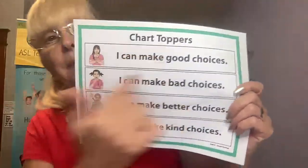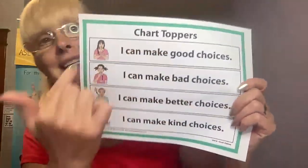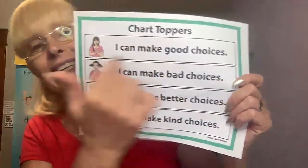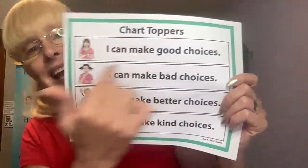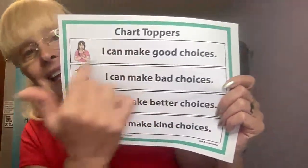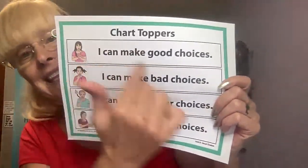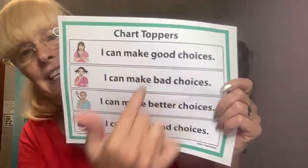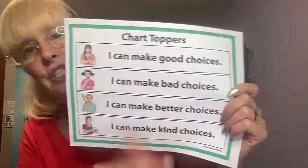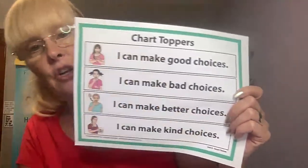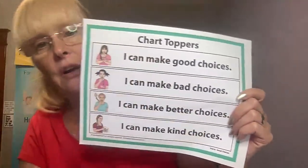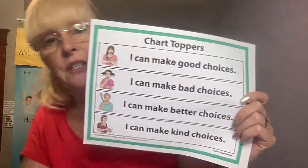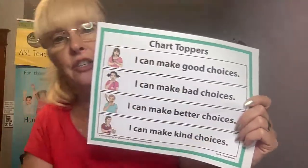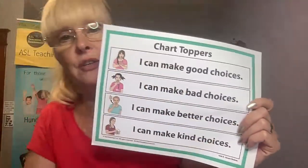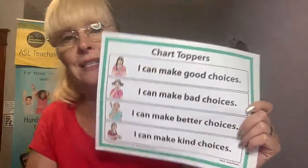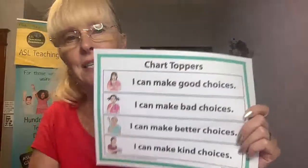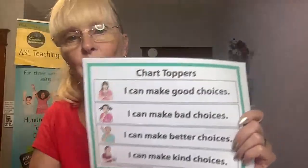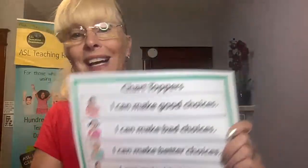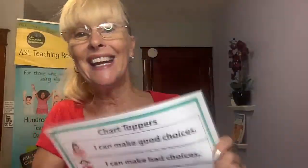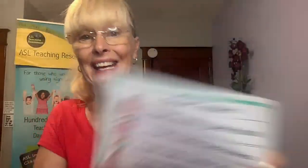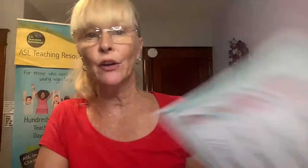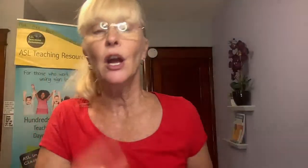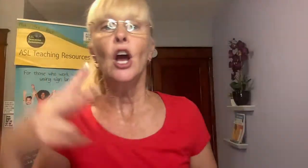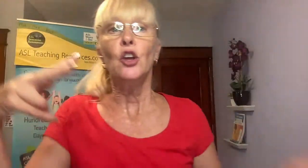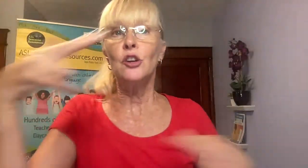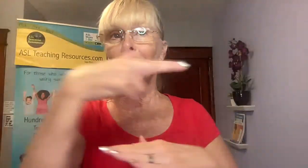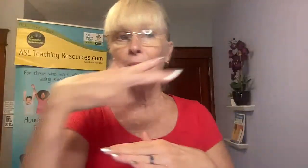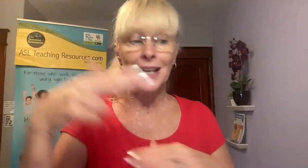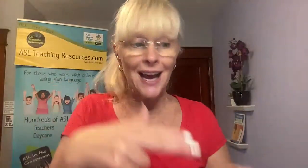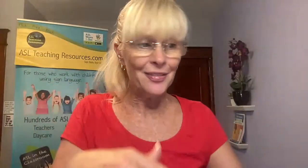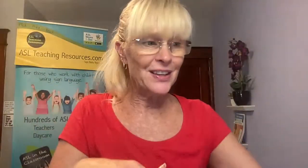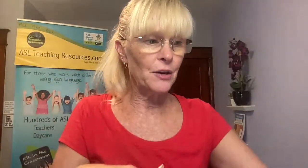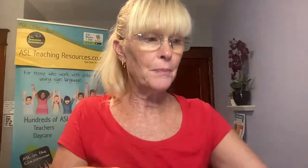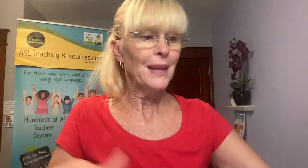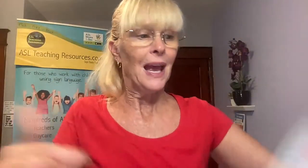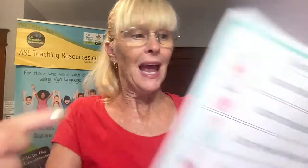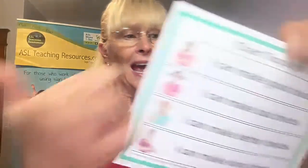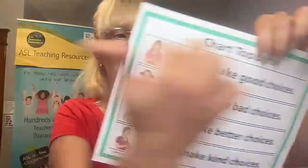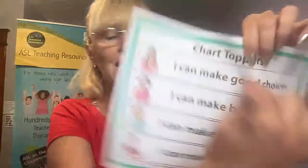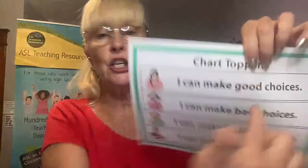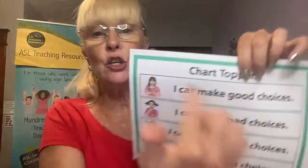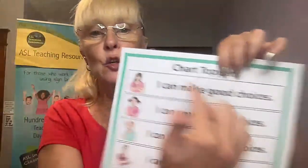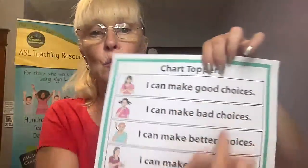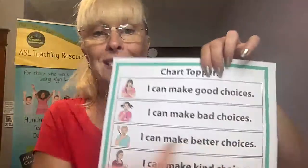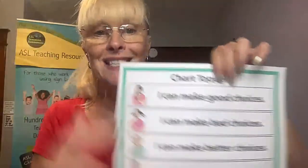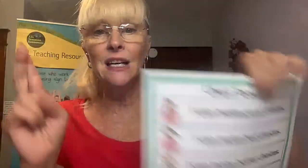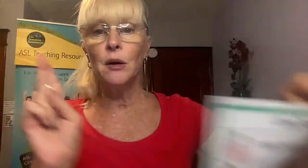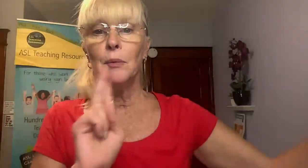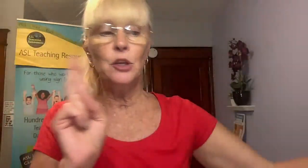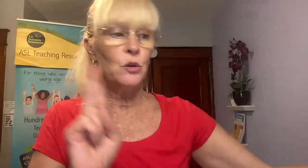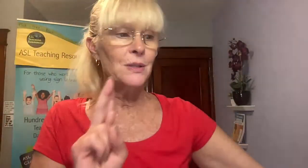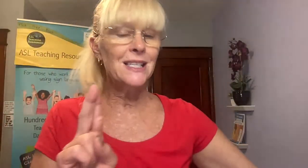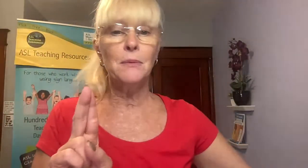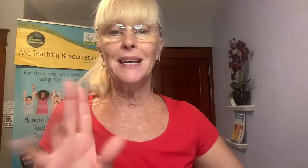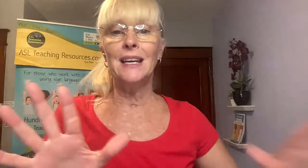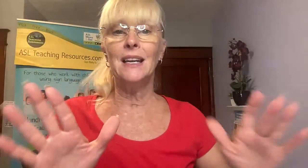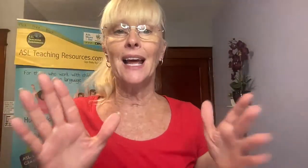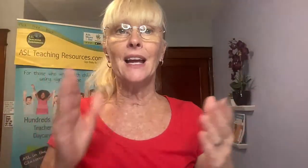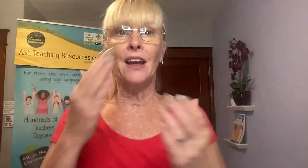to take these charts, as you can see right here, you're going to be able to cut them and then use them in like a